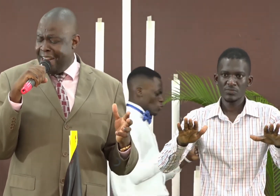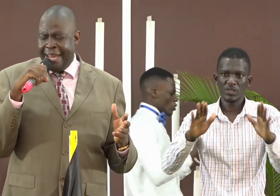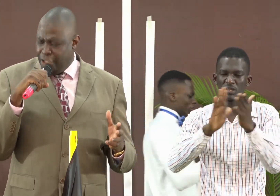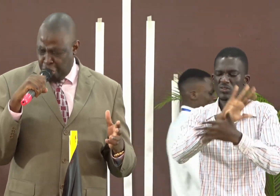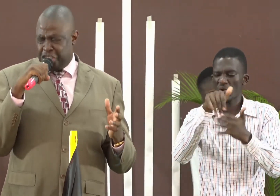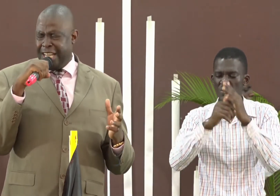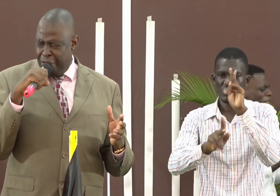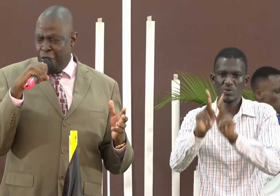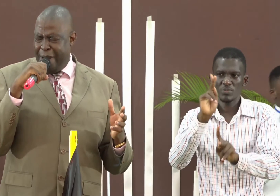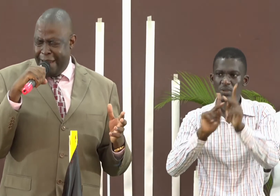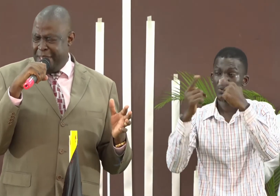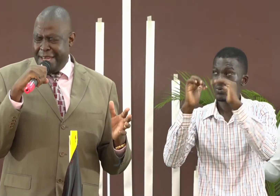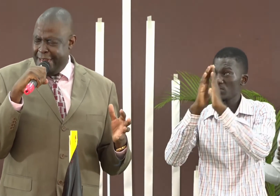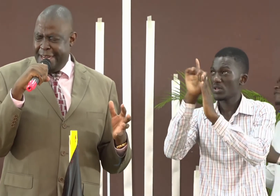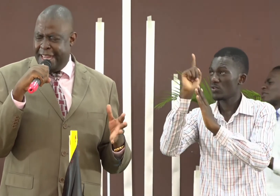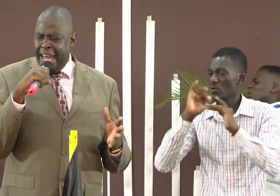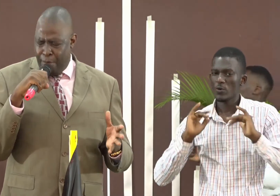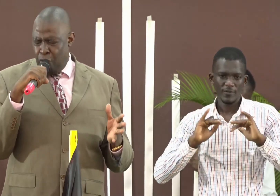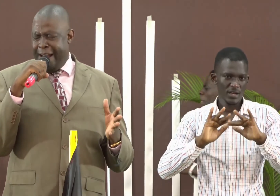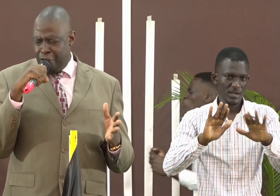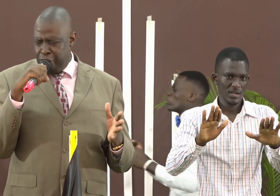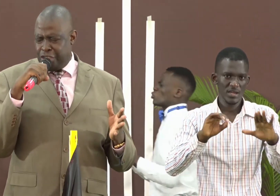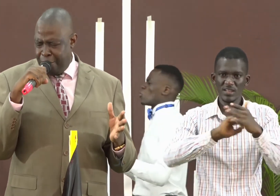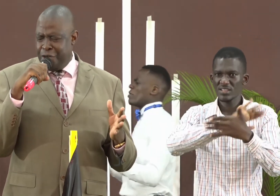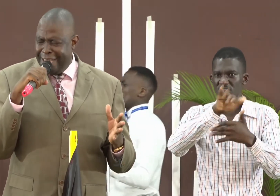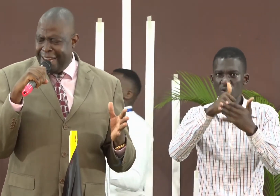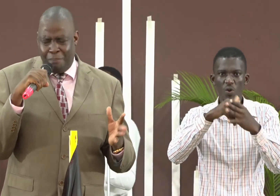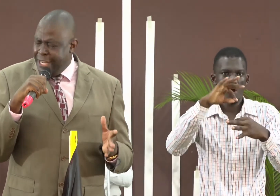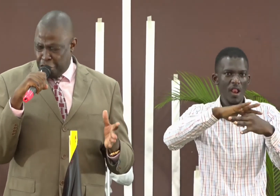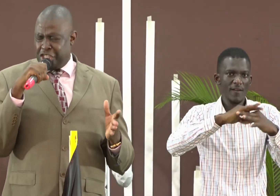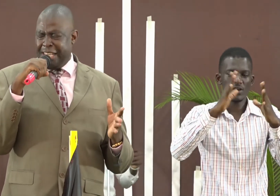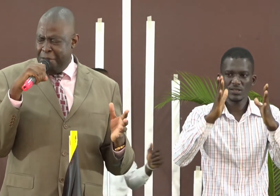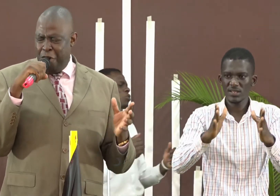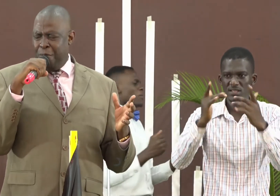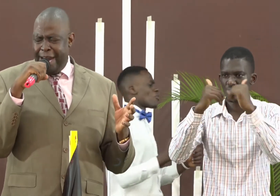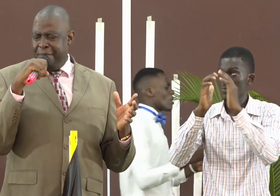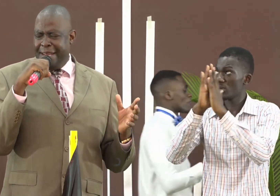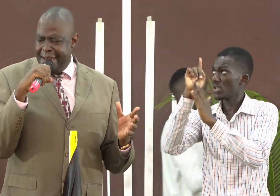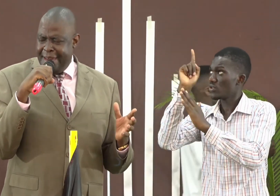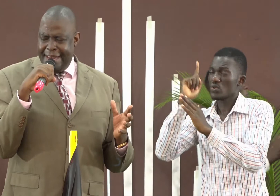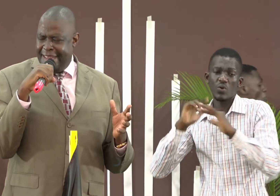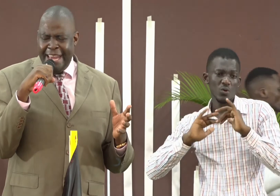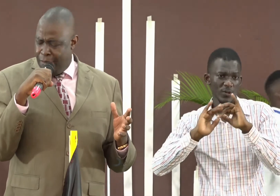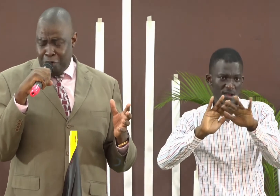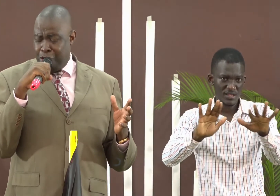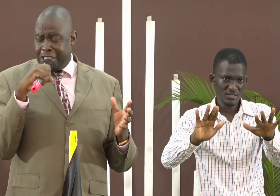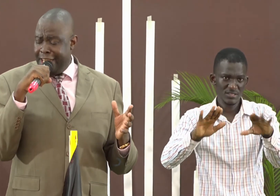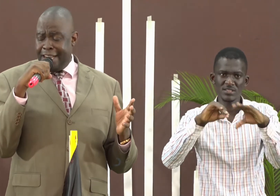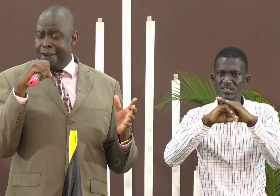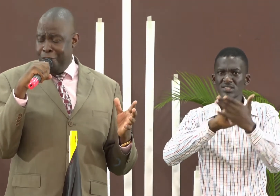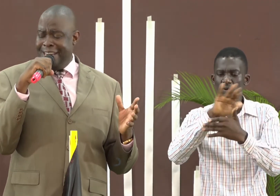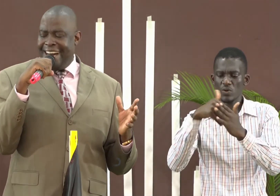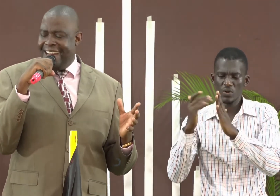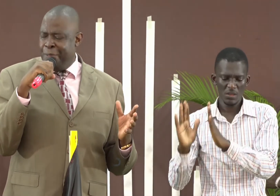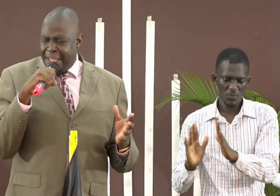obona Tusabi omamire Mubalonze bona Tusabi omamire